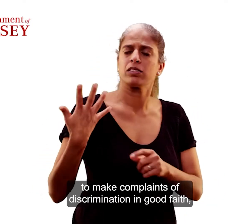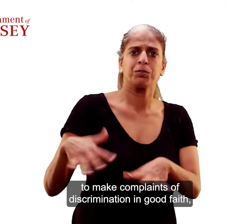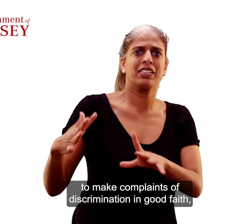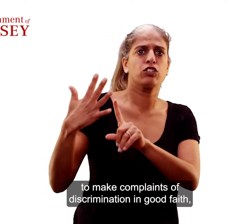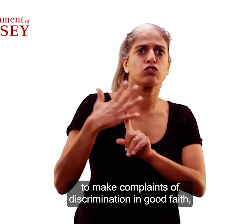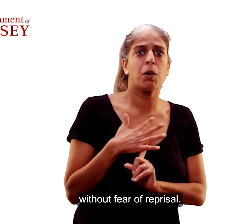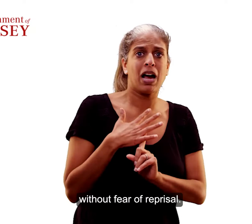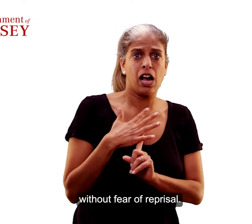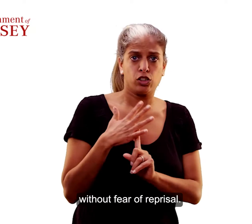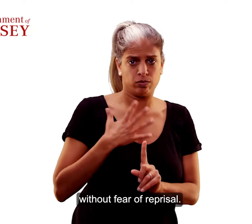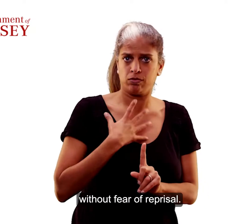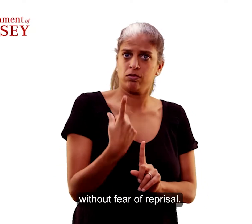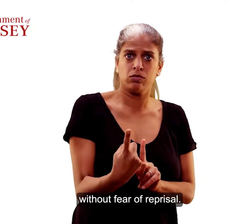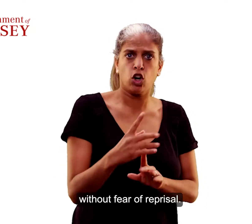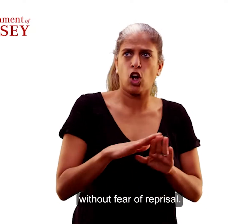faith, without fear of reprisal.